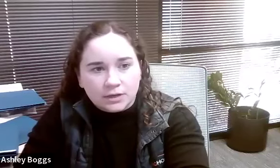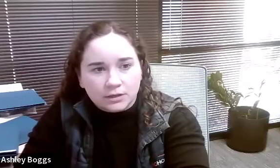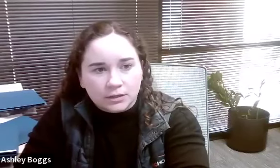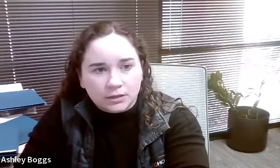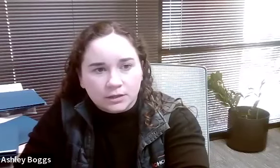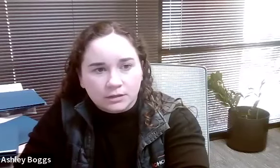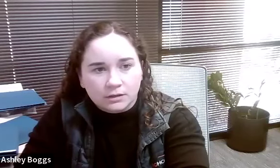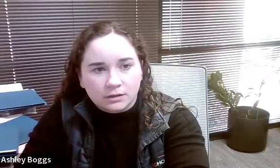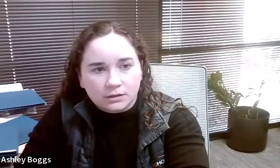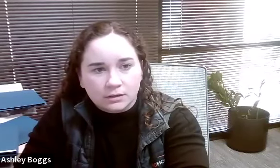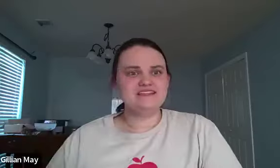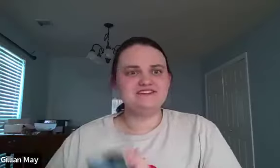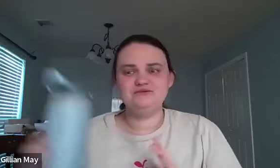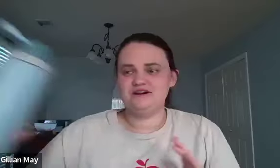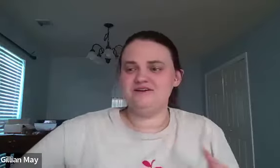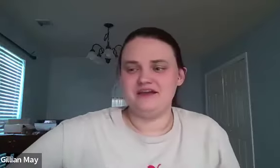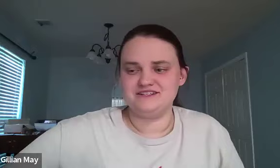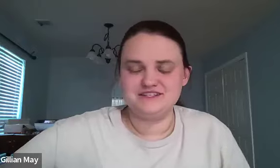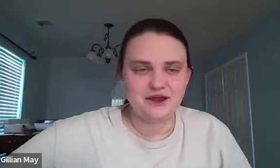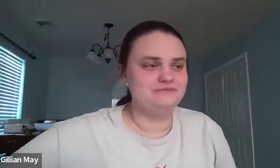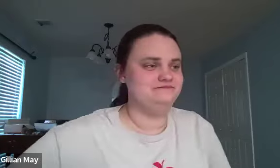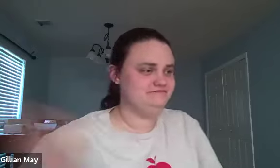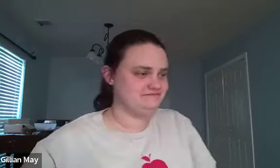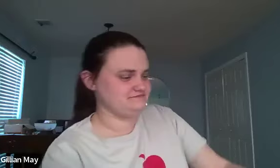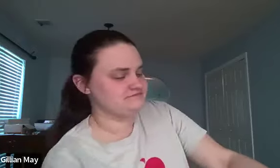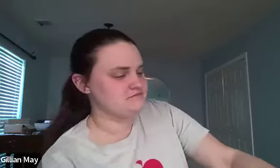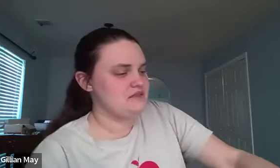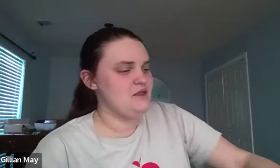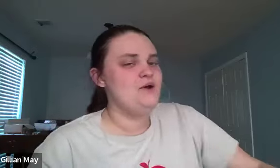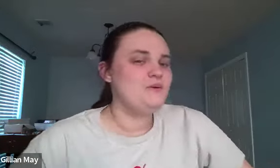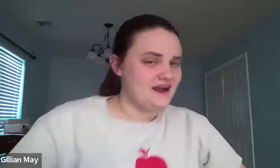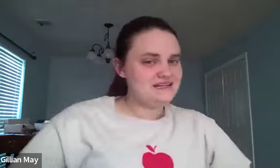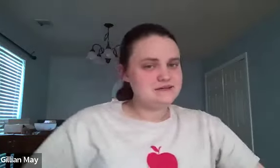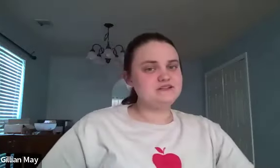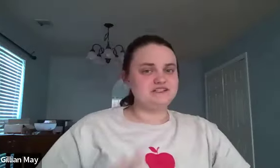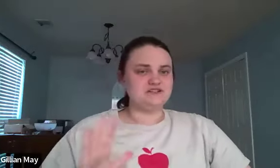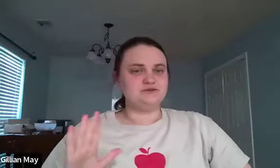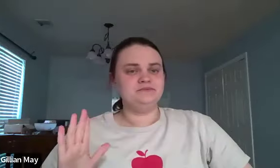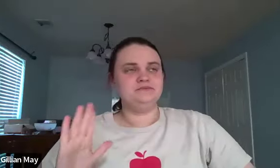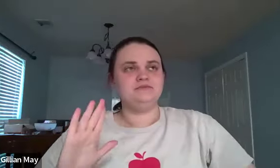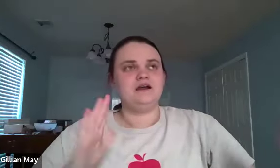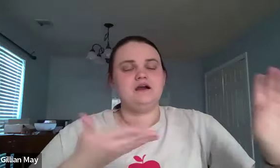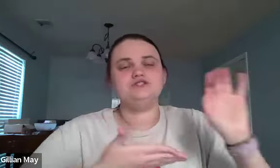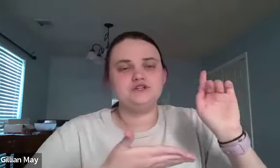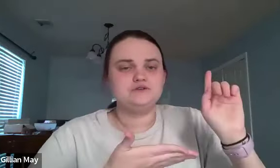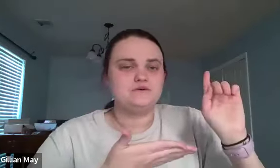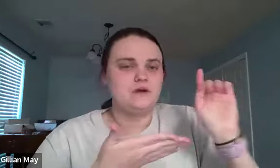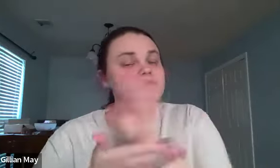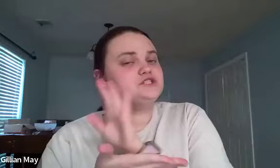Tuesday? oh, that's a good one. Okay, so what I typically do, I'm going to show you